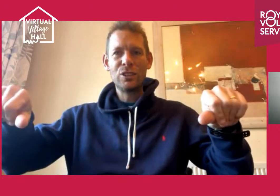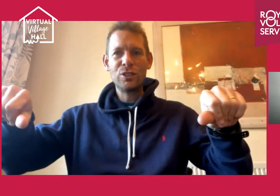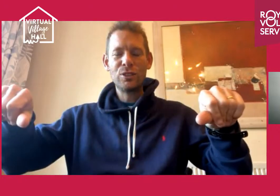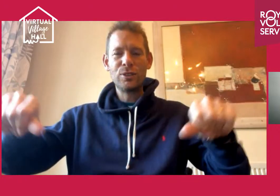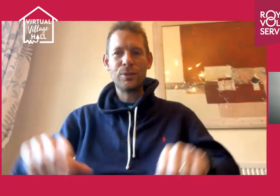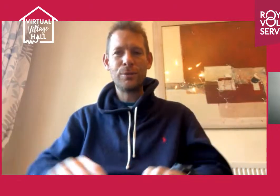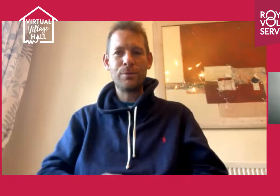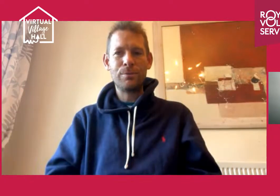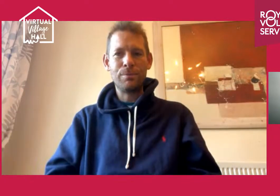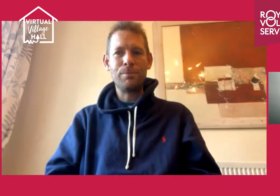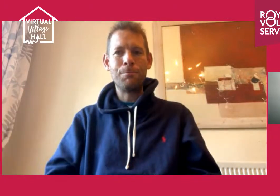And beach,